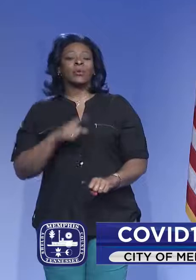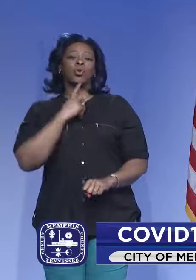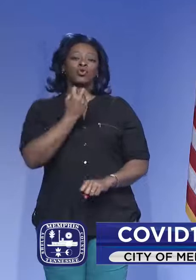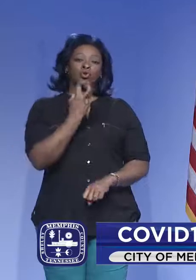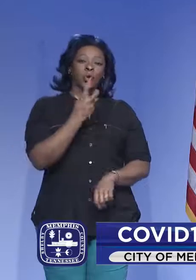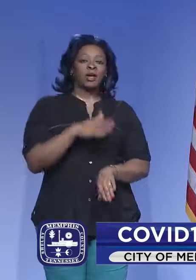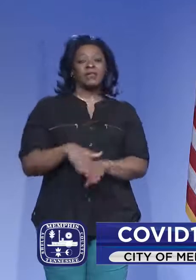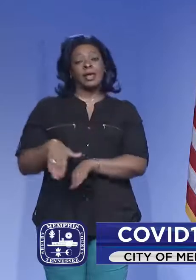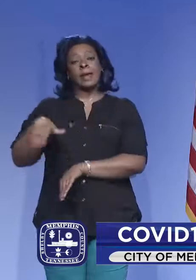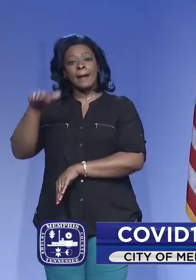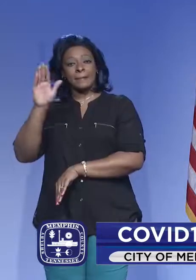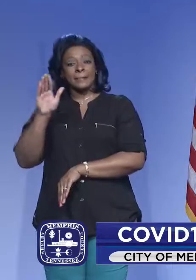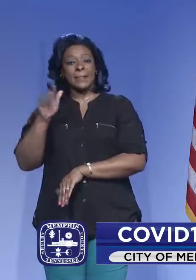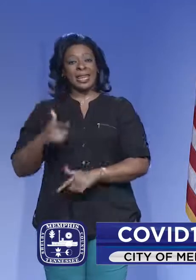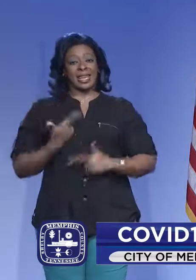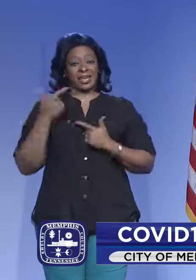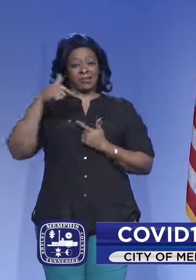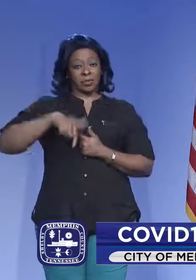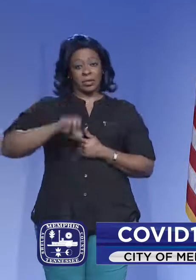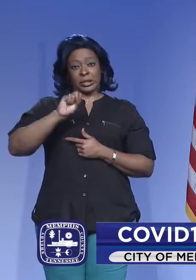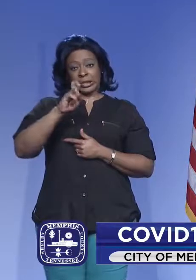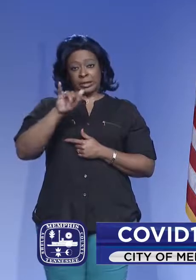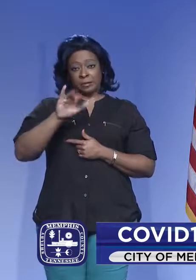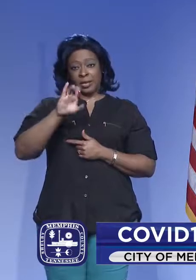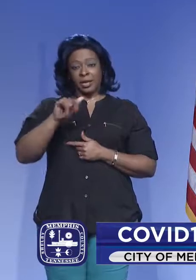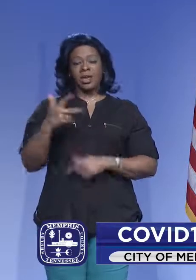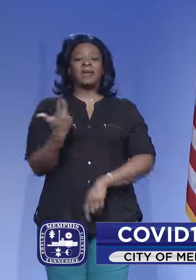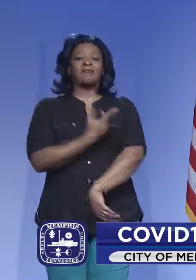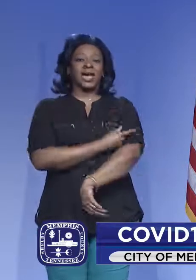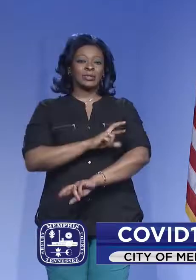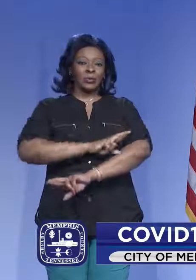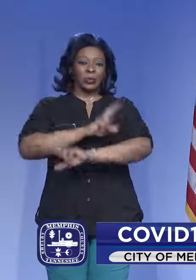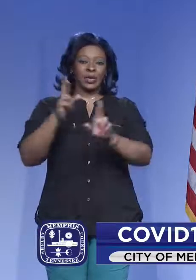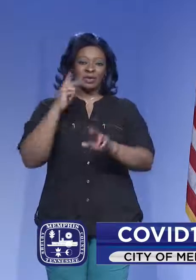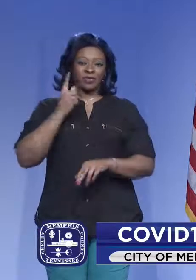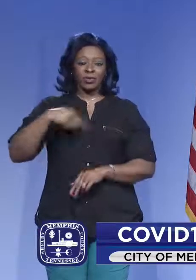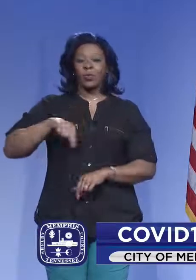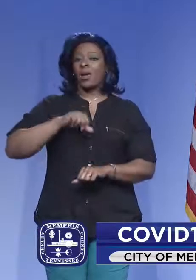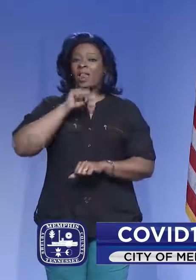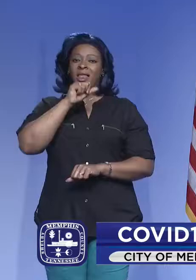old and up, and you live in Shelby County, vaccines available to you, and we would